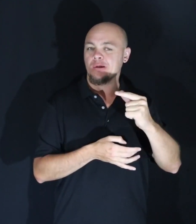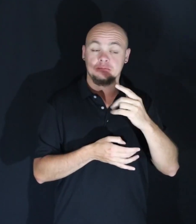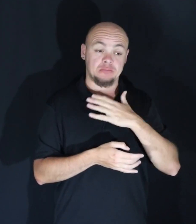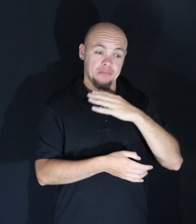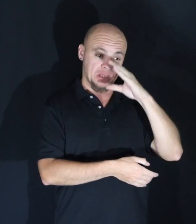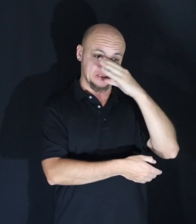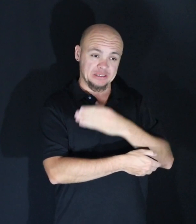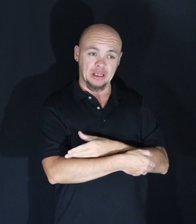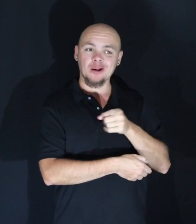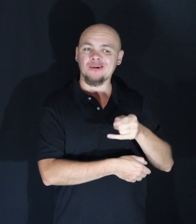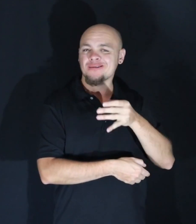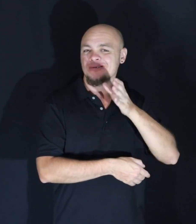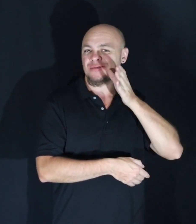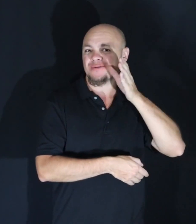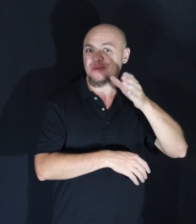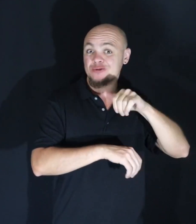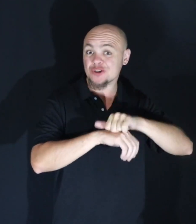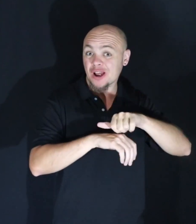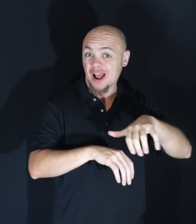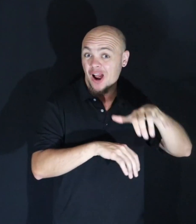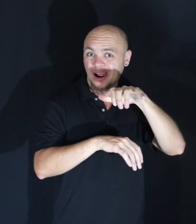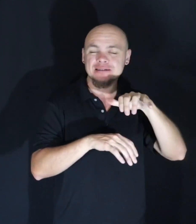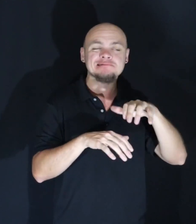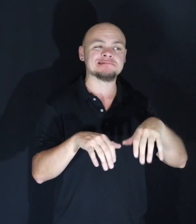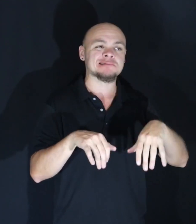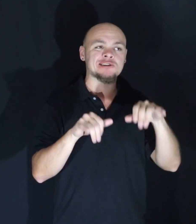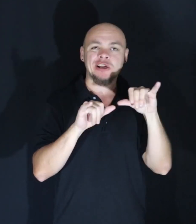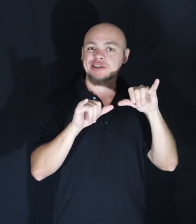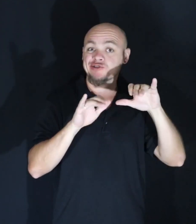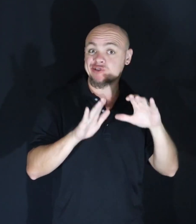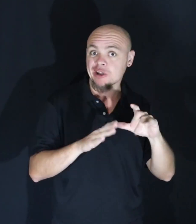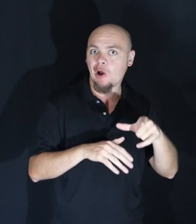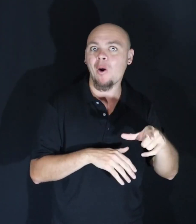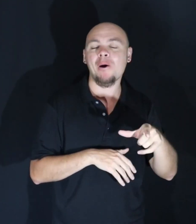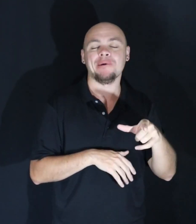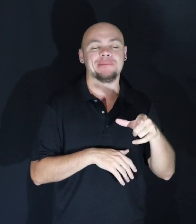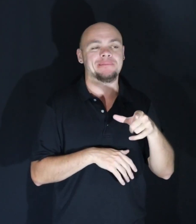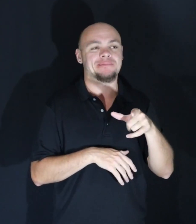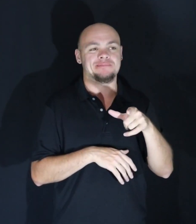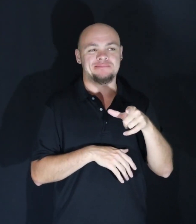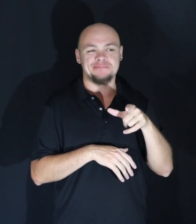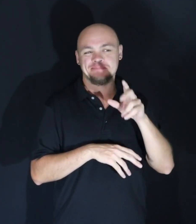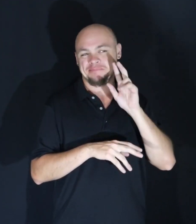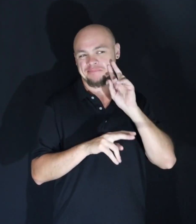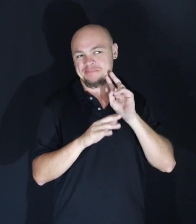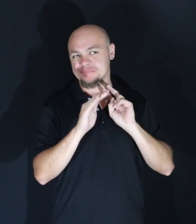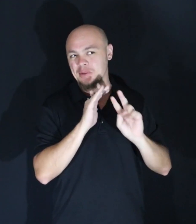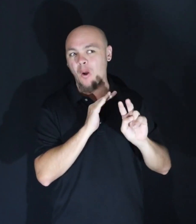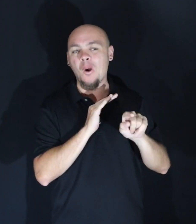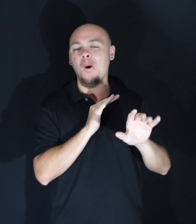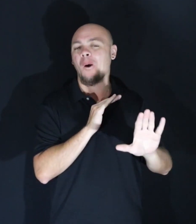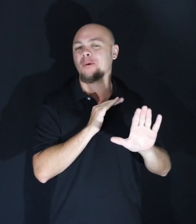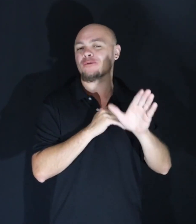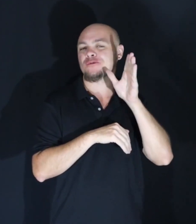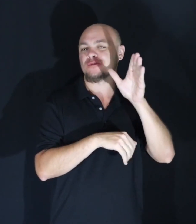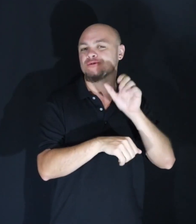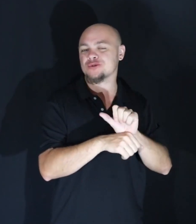what of my son, the architect to be or the engineer to be? Well, I'm excited to see who he becomes and